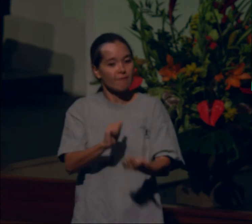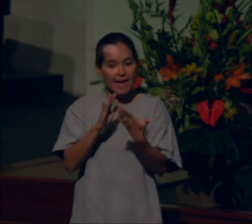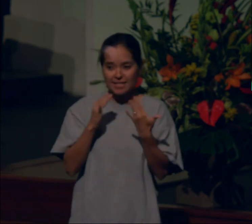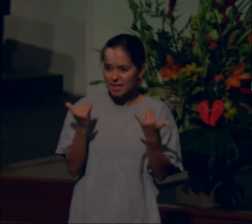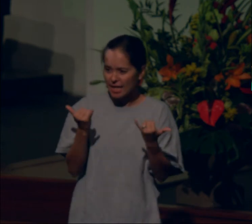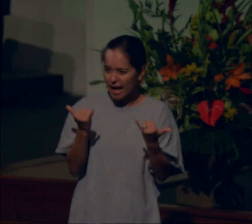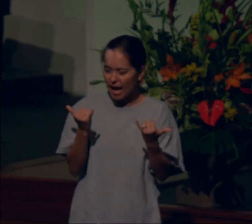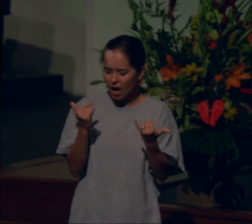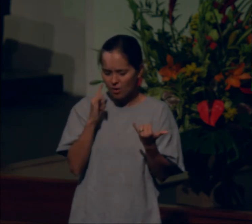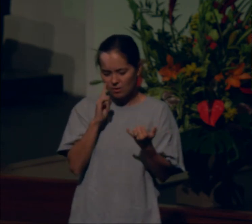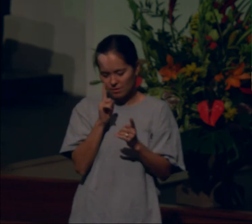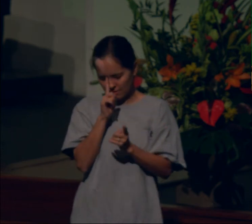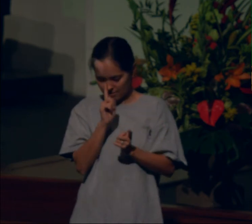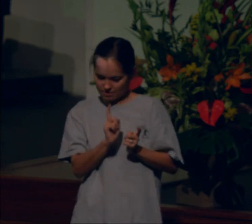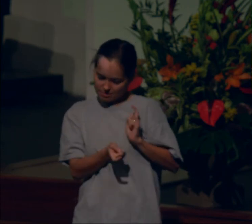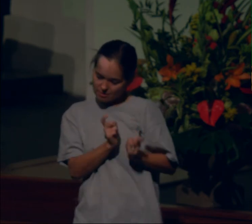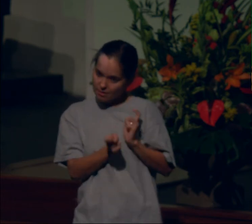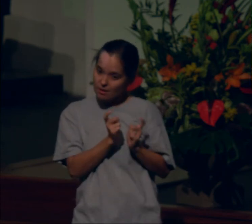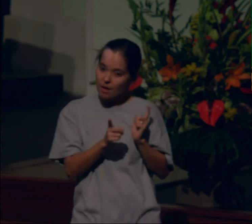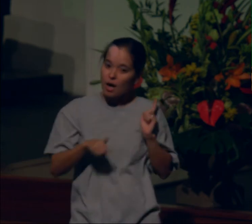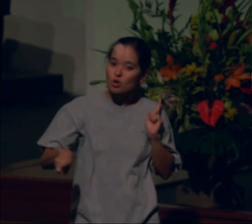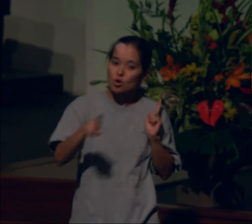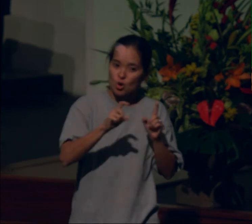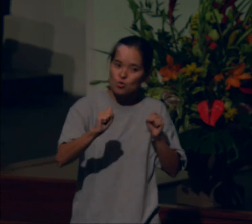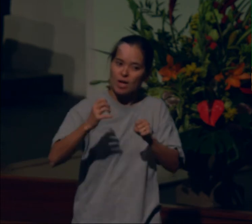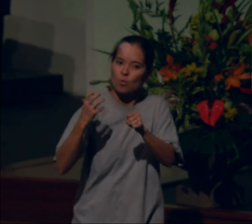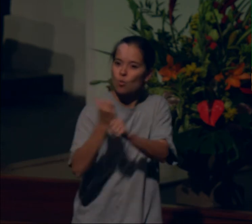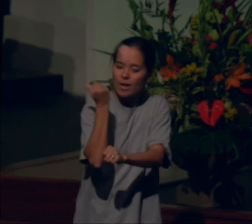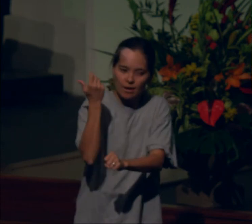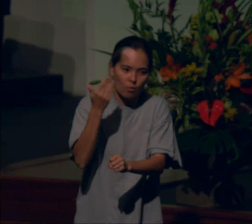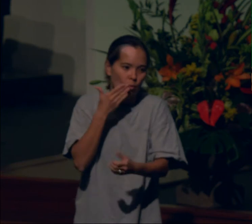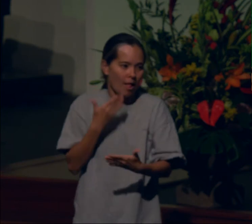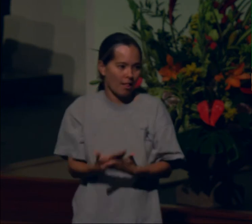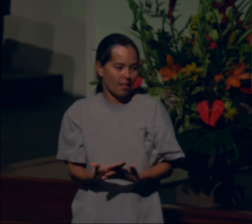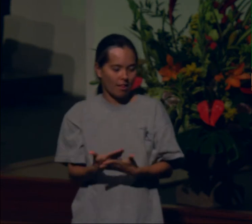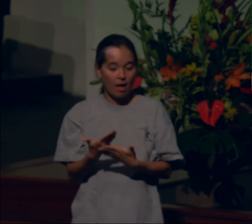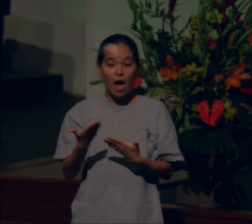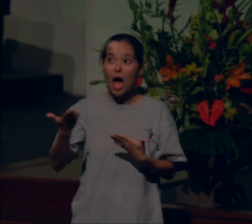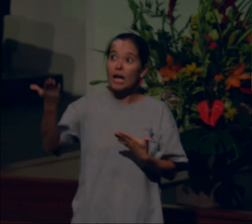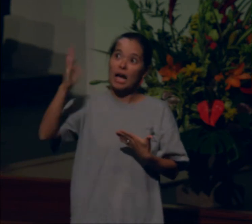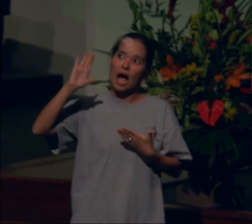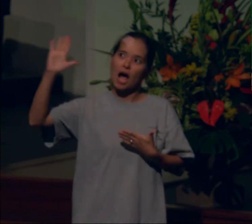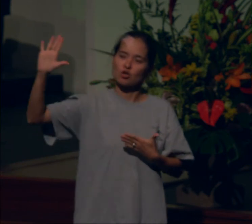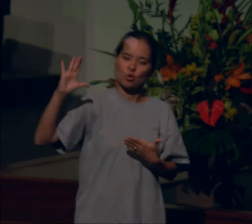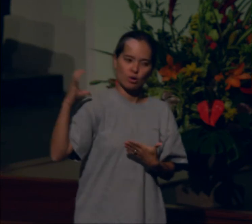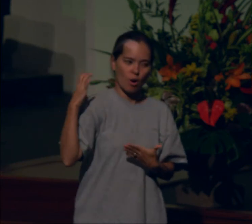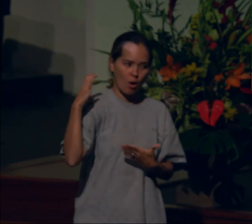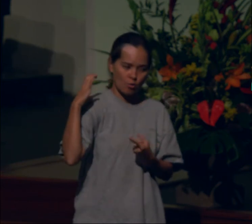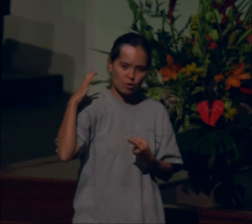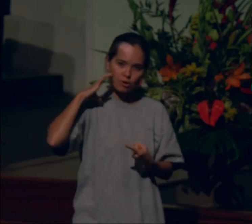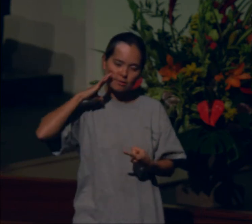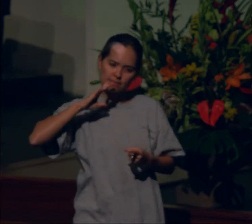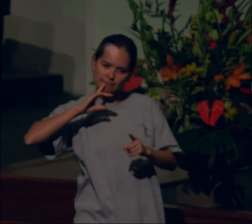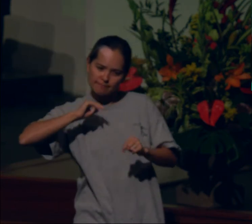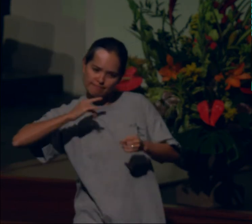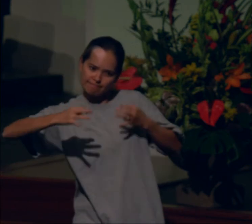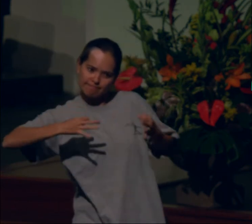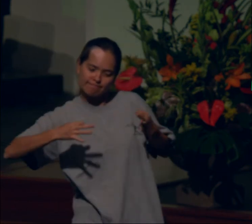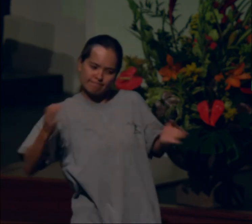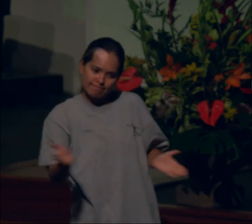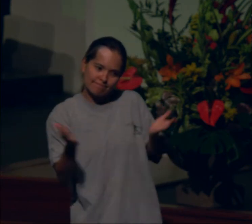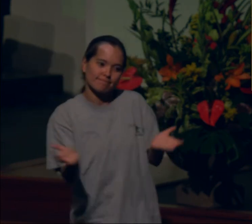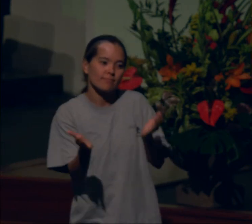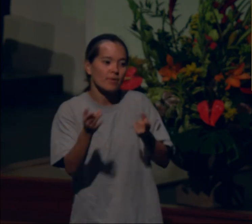you make those adjustments so you can win well. God is your halftime coach. And at halftime